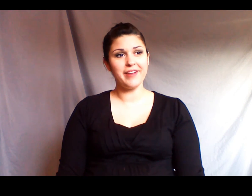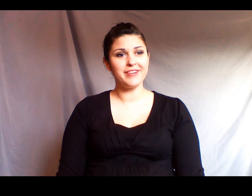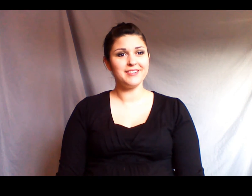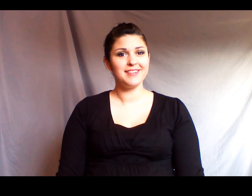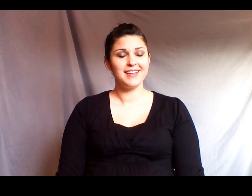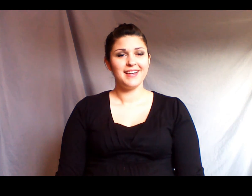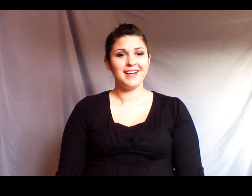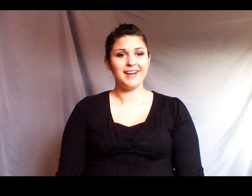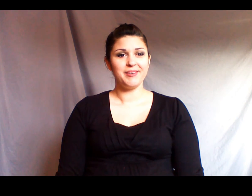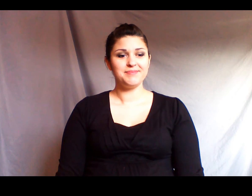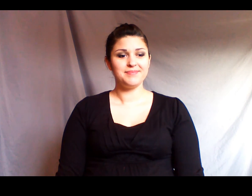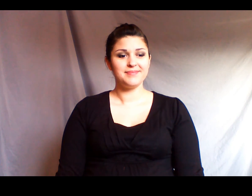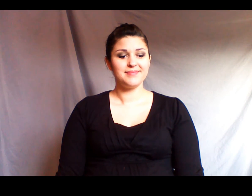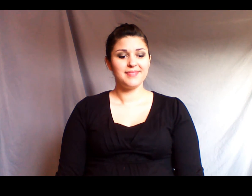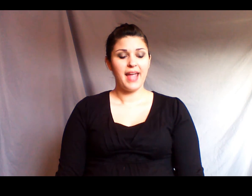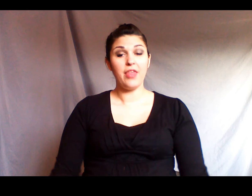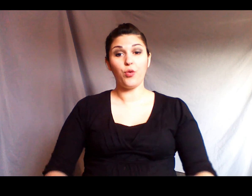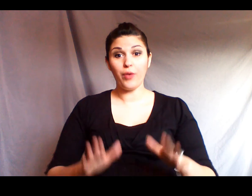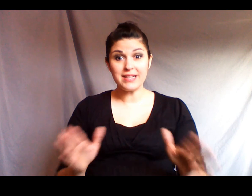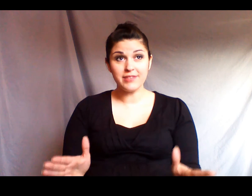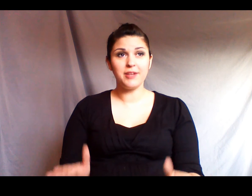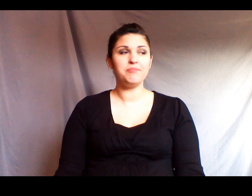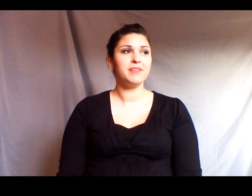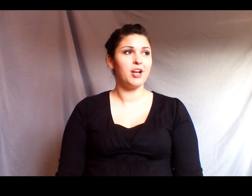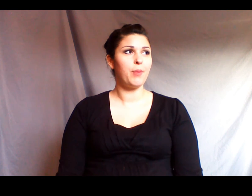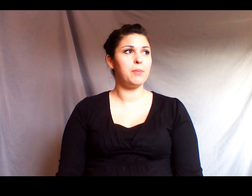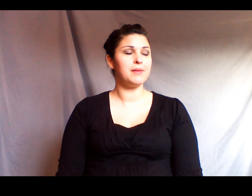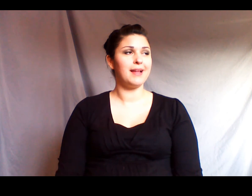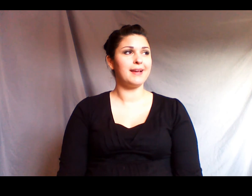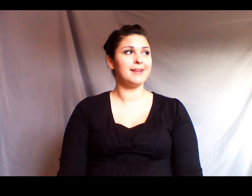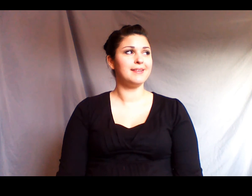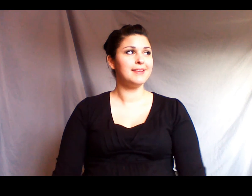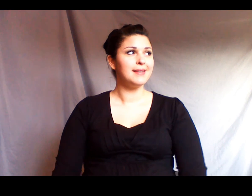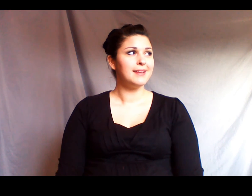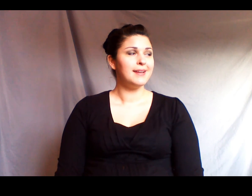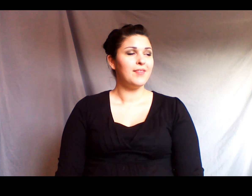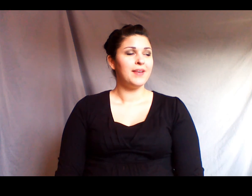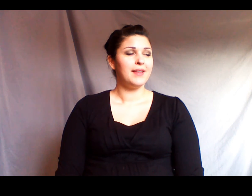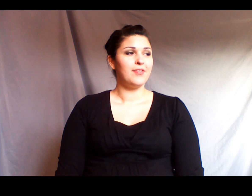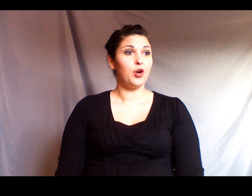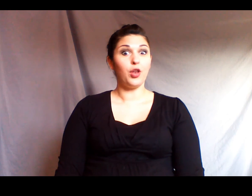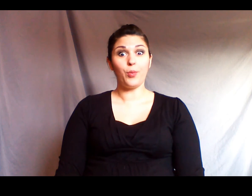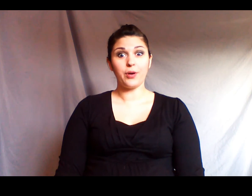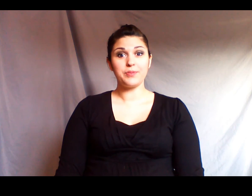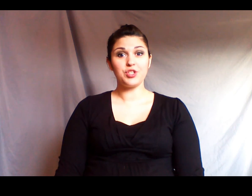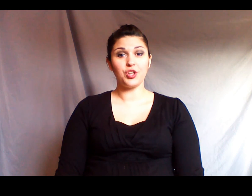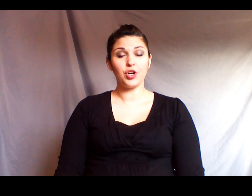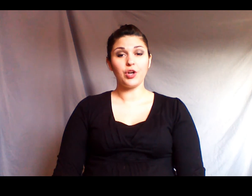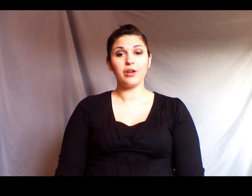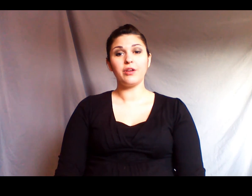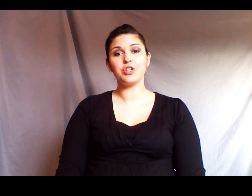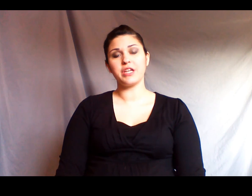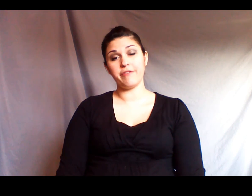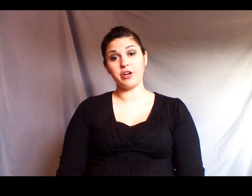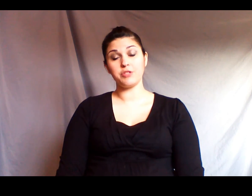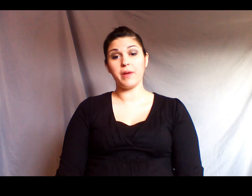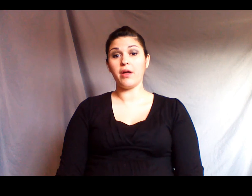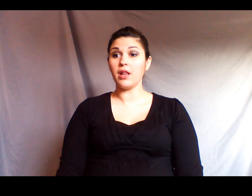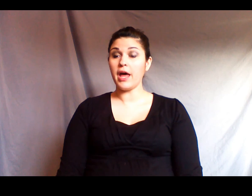fun. And the rest of them, you know, probably like, they're a little more obscure. You're just going to finger spell. And a lot of